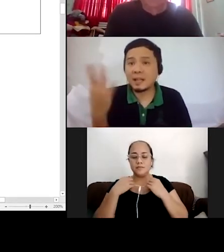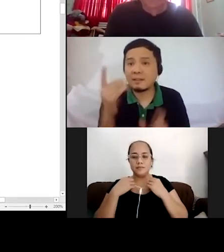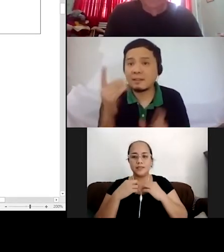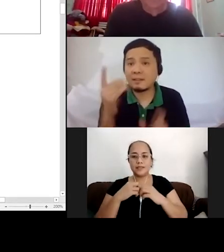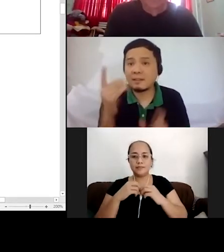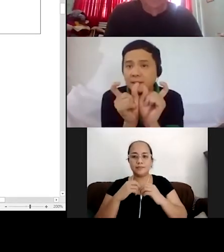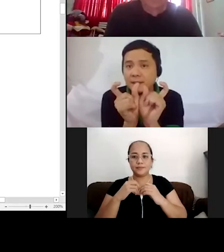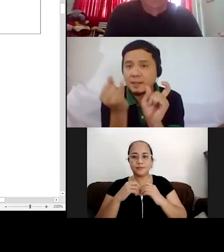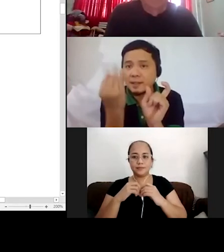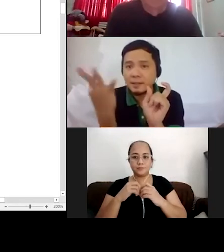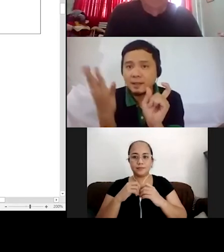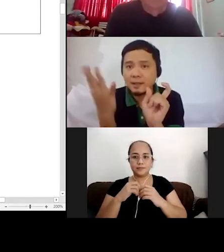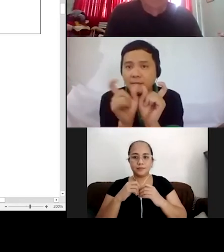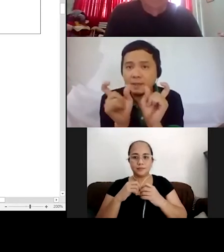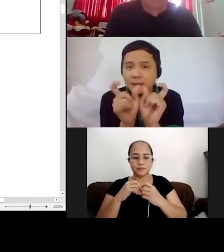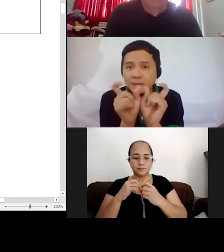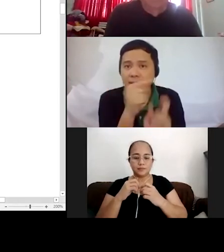sentence?